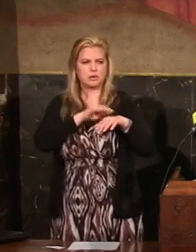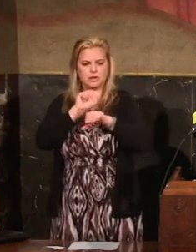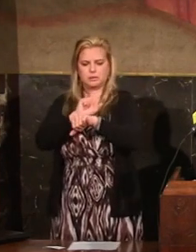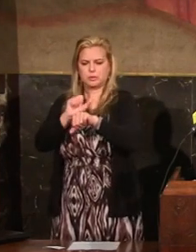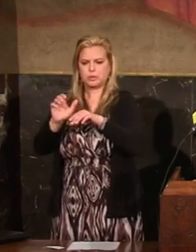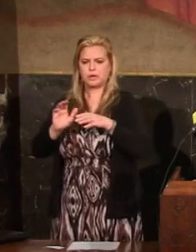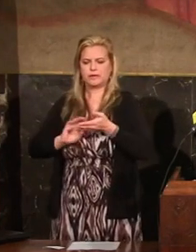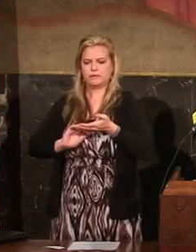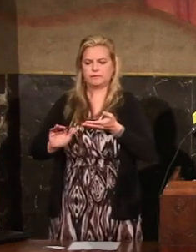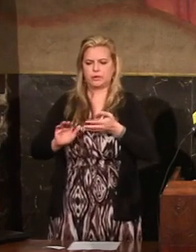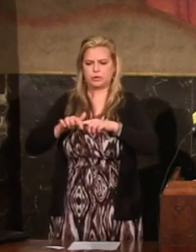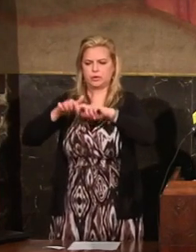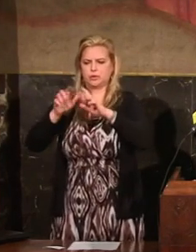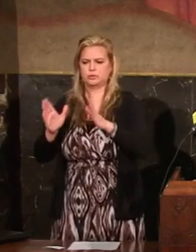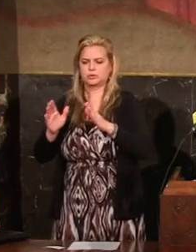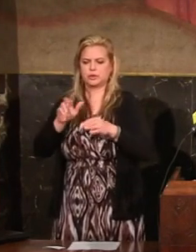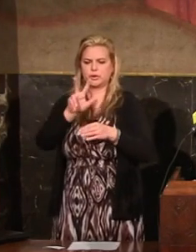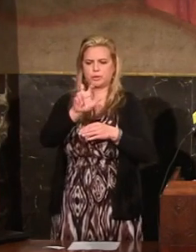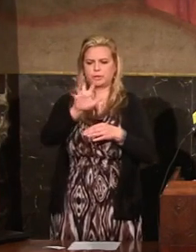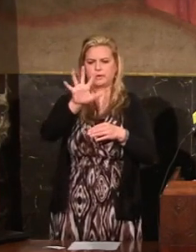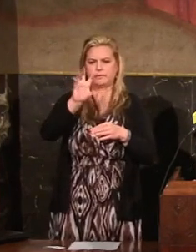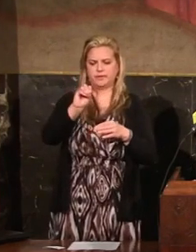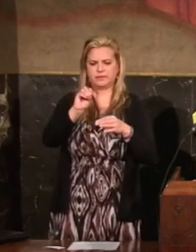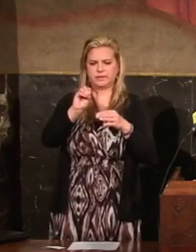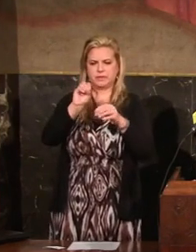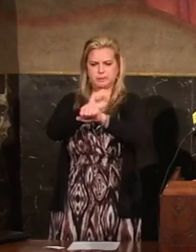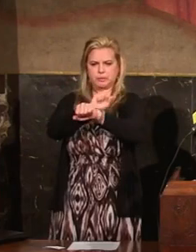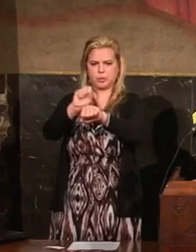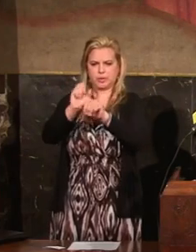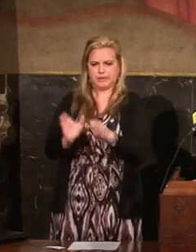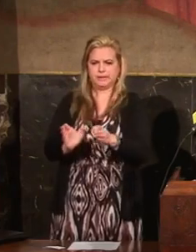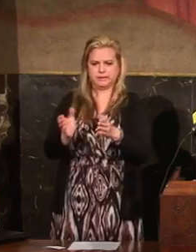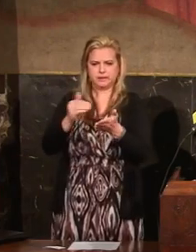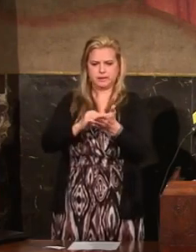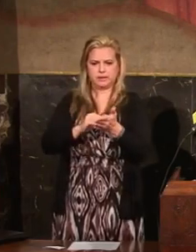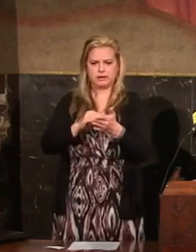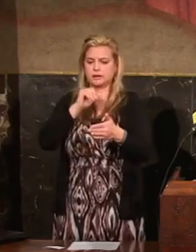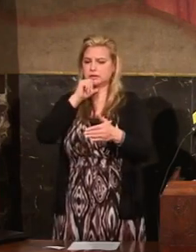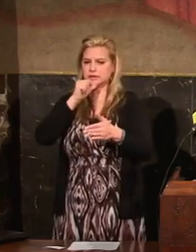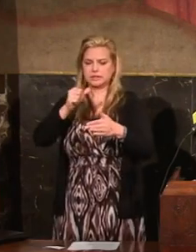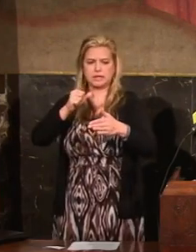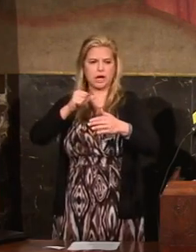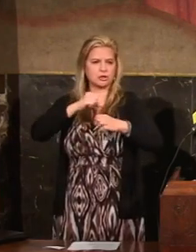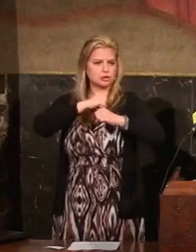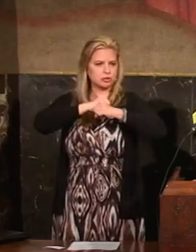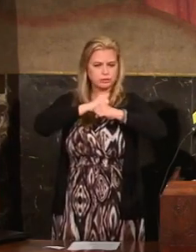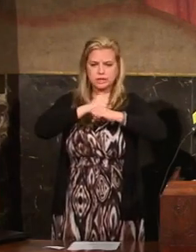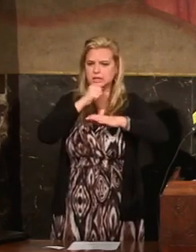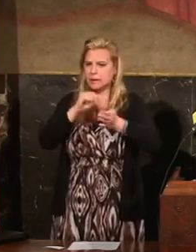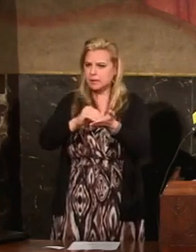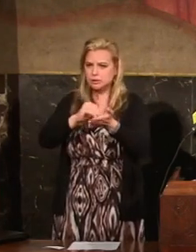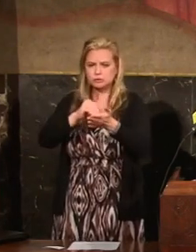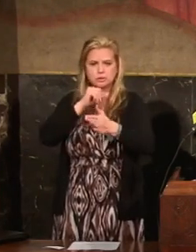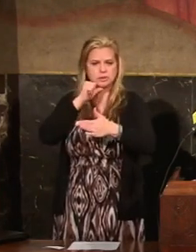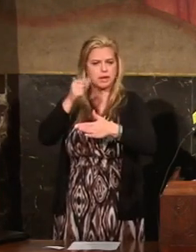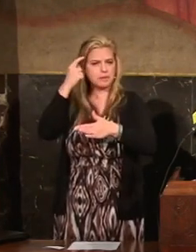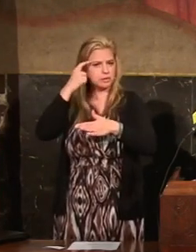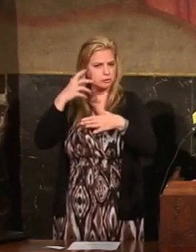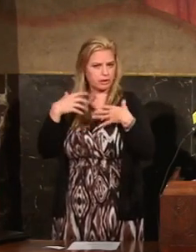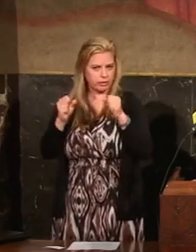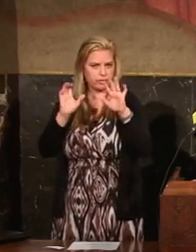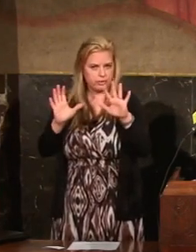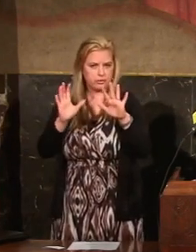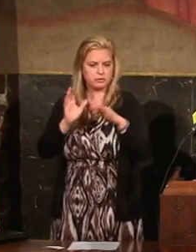furloughs. That's 350 employees. I want to make that clear. 350 employees, again, non-security, non-medical, non-mental health.